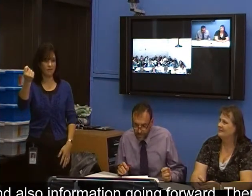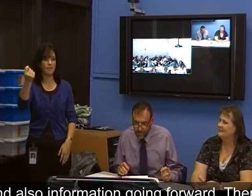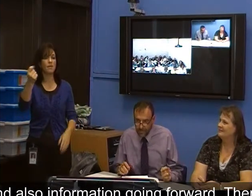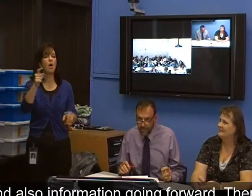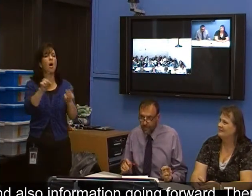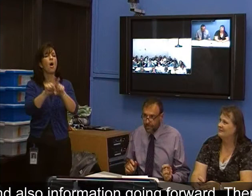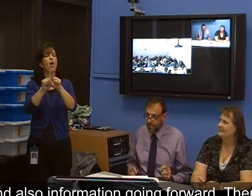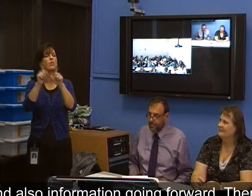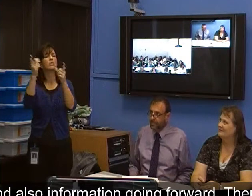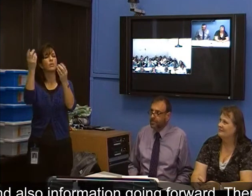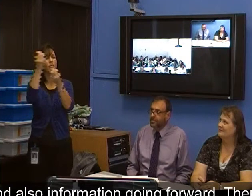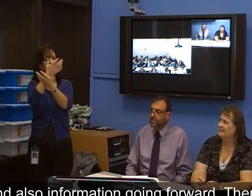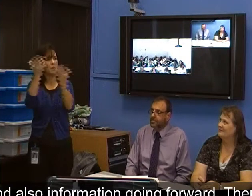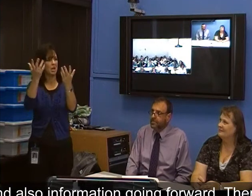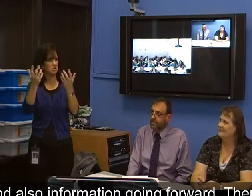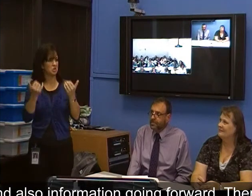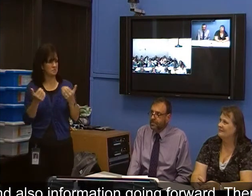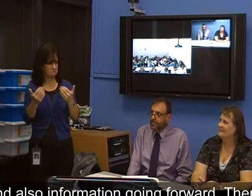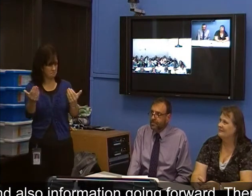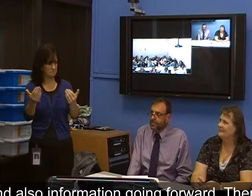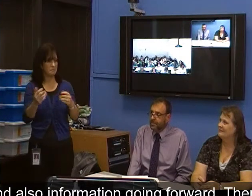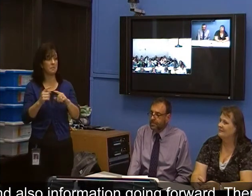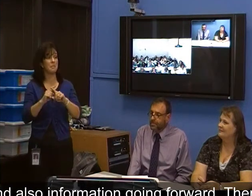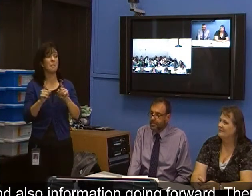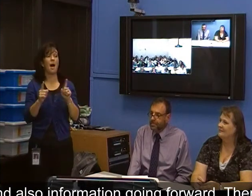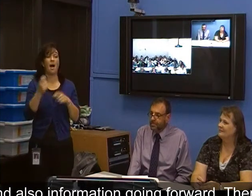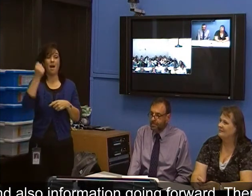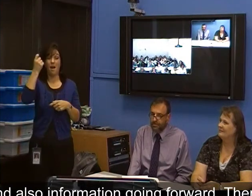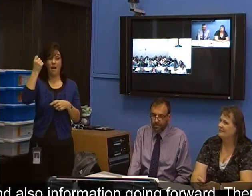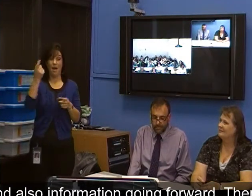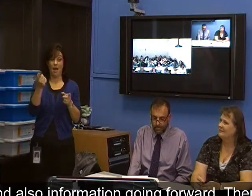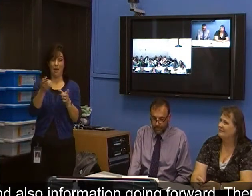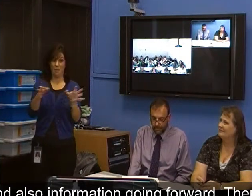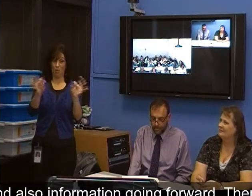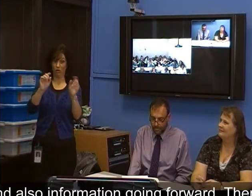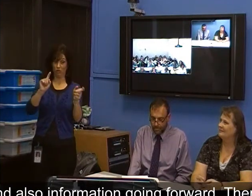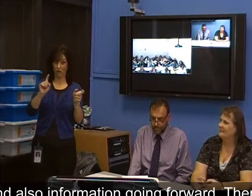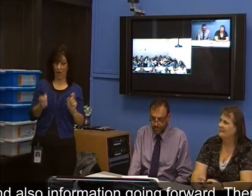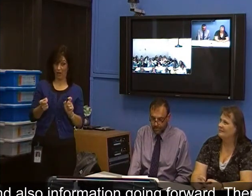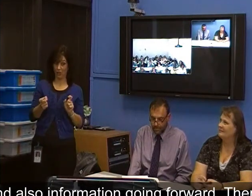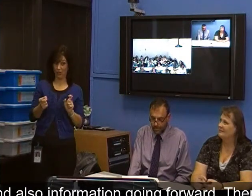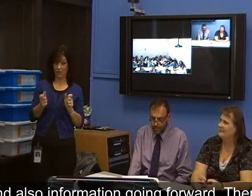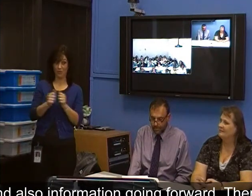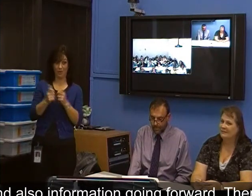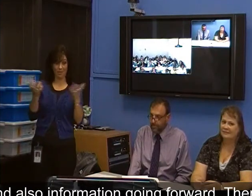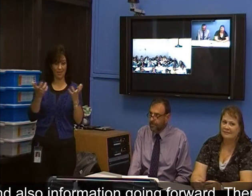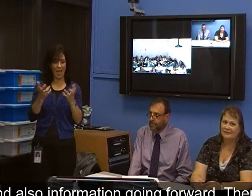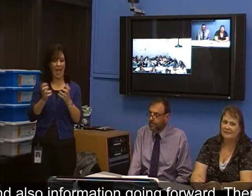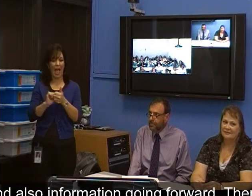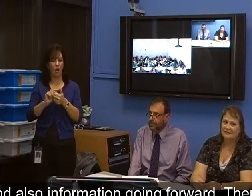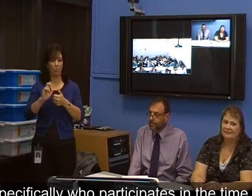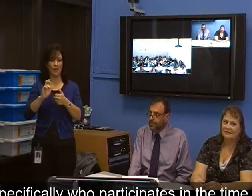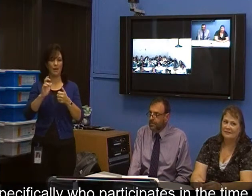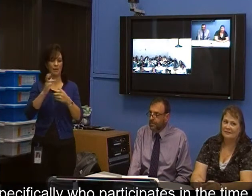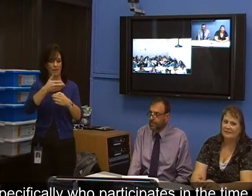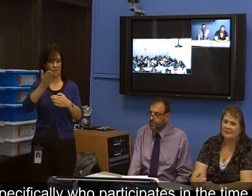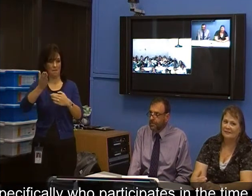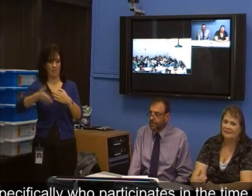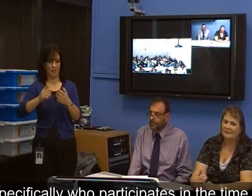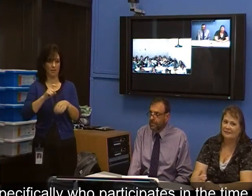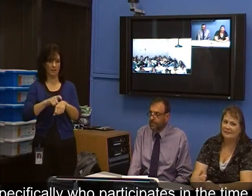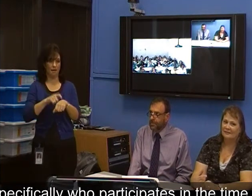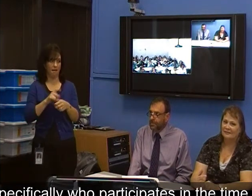also information going forward. There are some significant changes with how we're going to complete the Timestudy, specifically